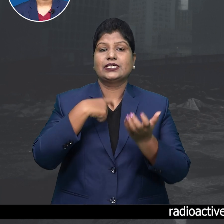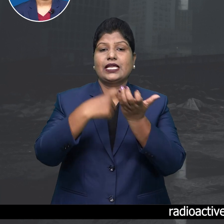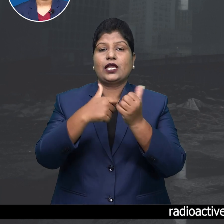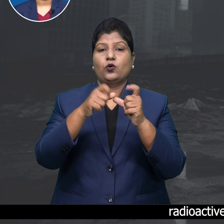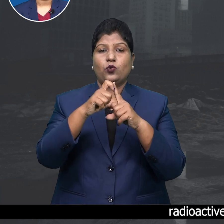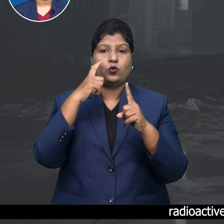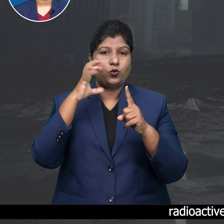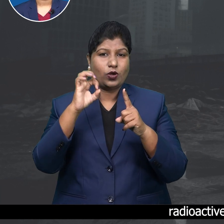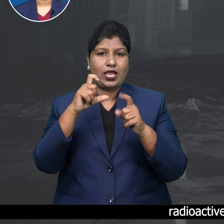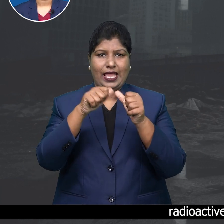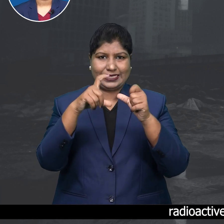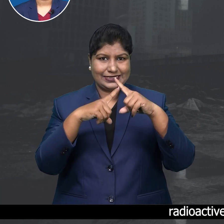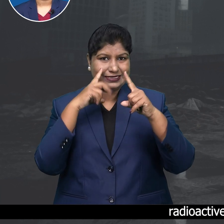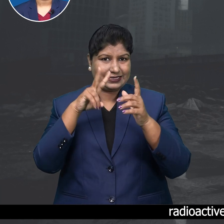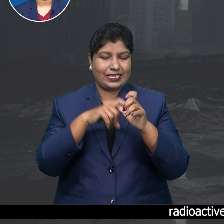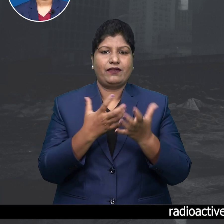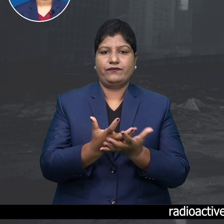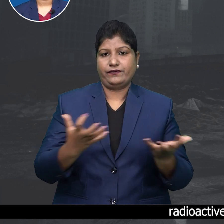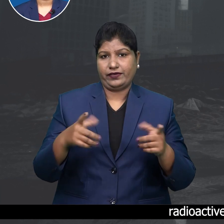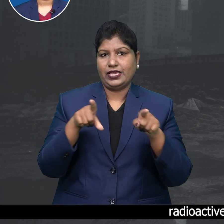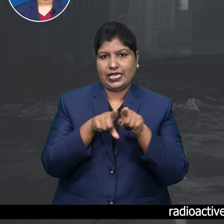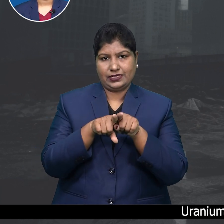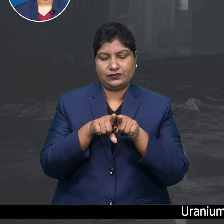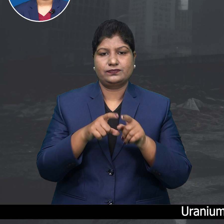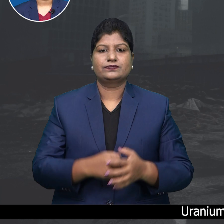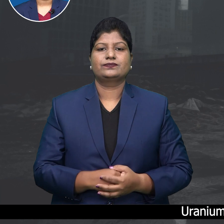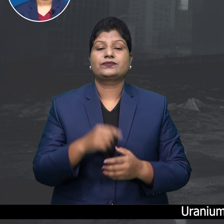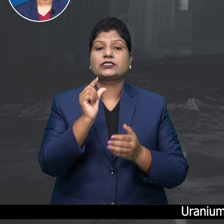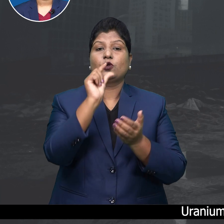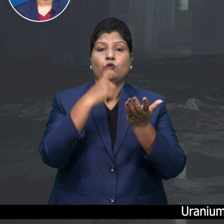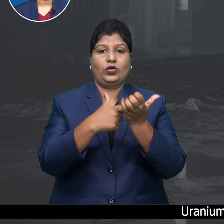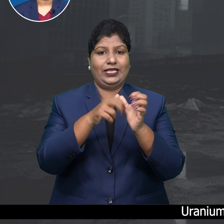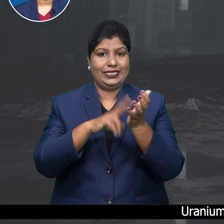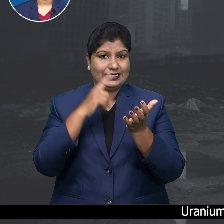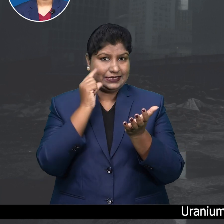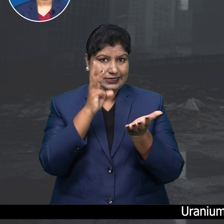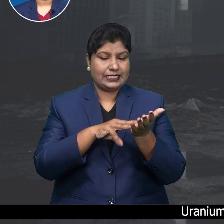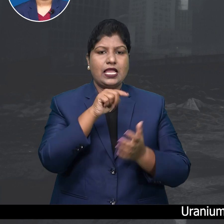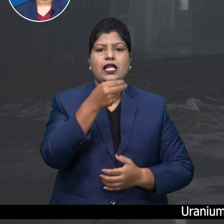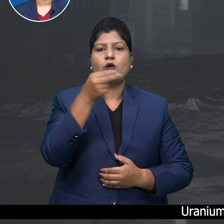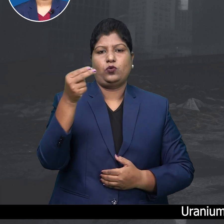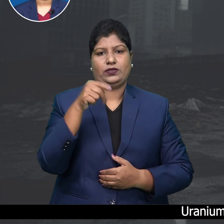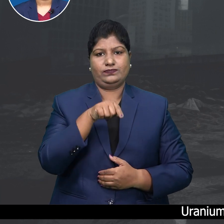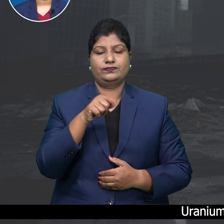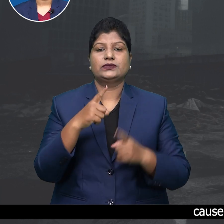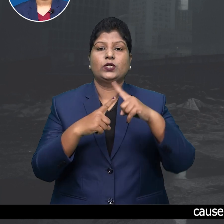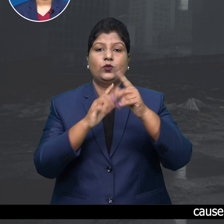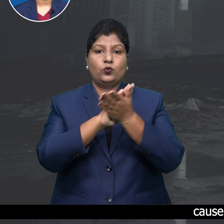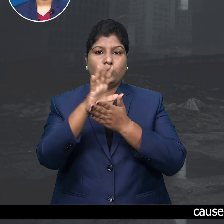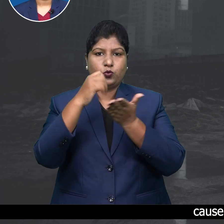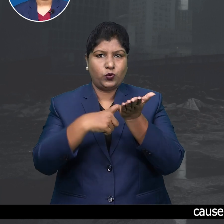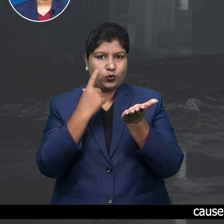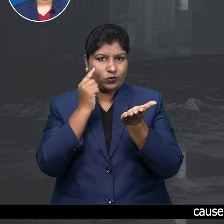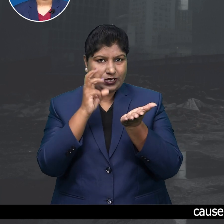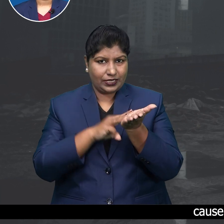radioactive substances like uranium and thorium